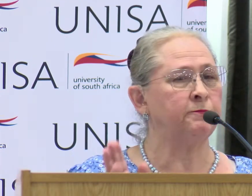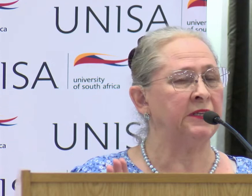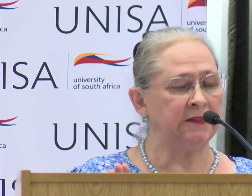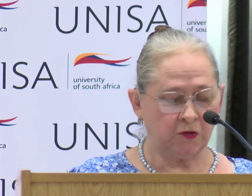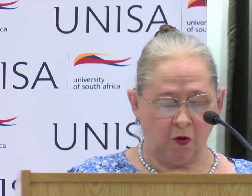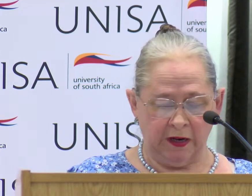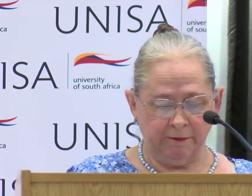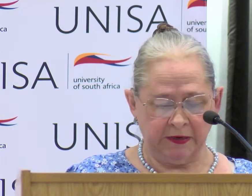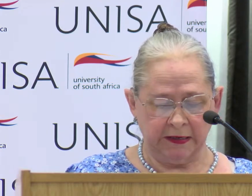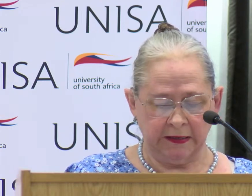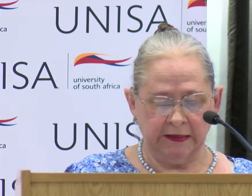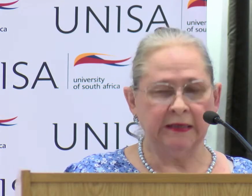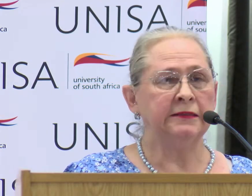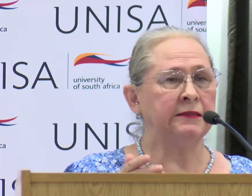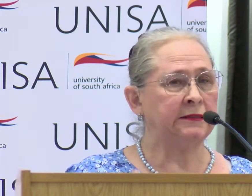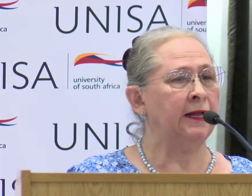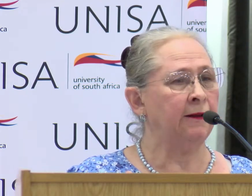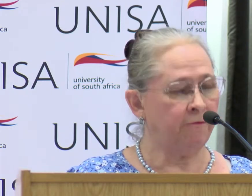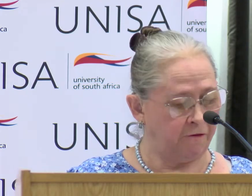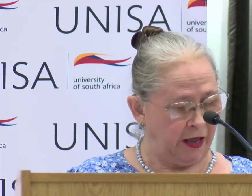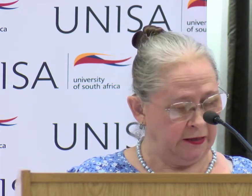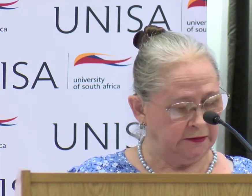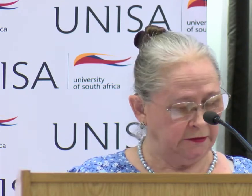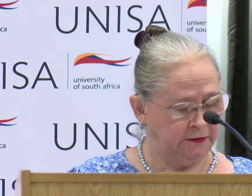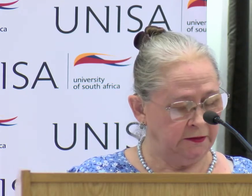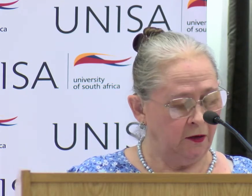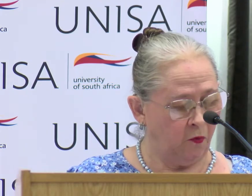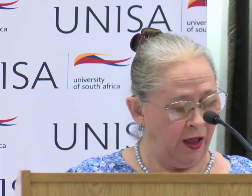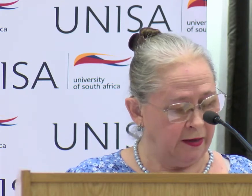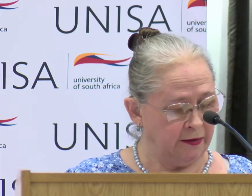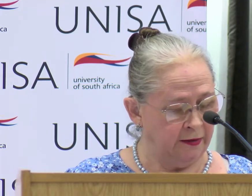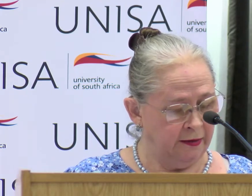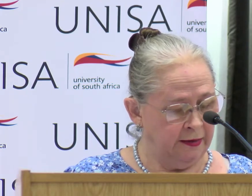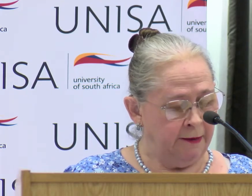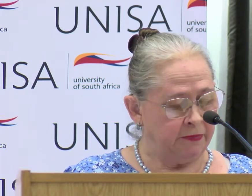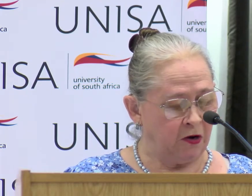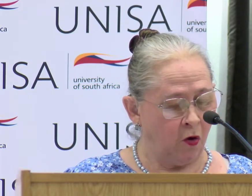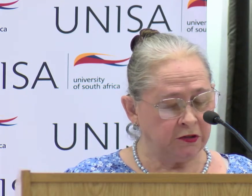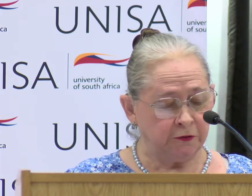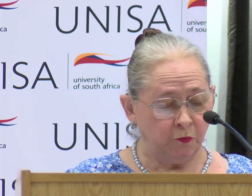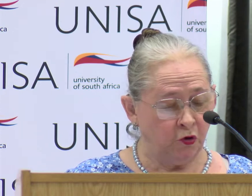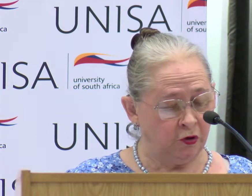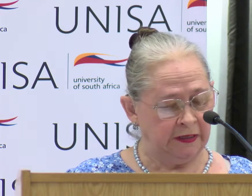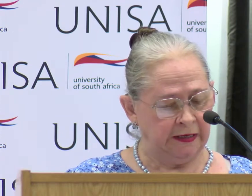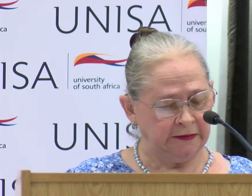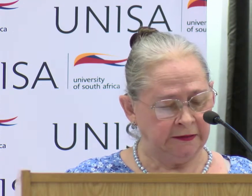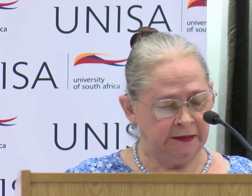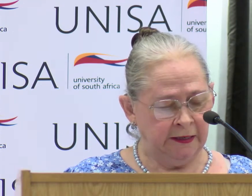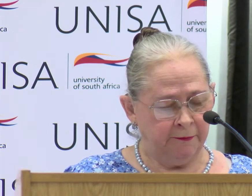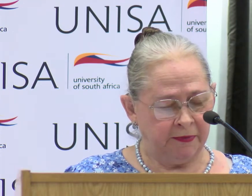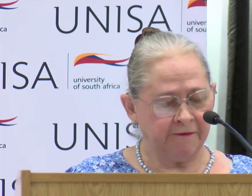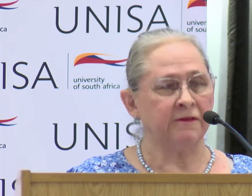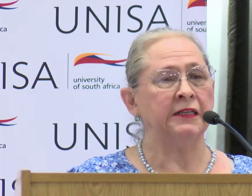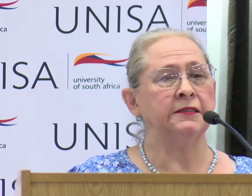without speech or lip reading still fails. Why? Because